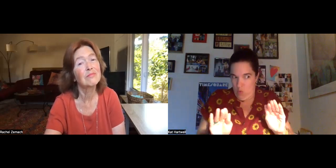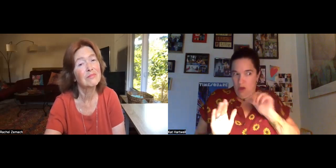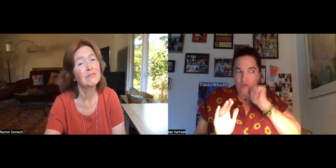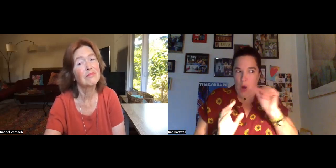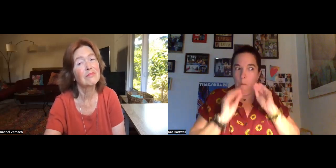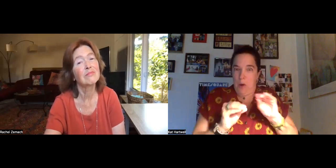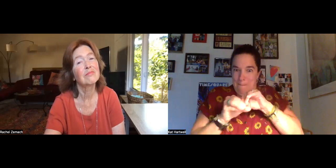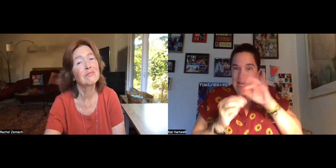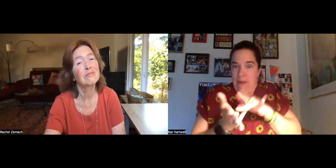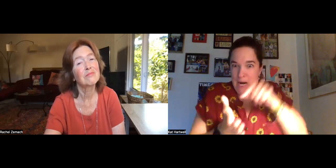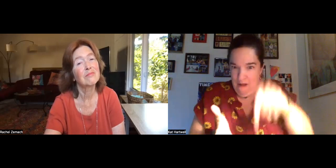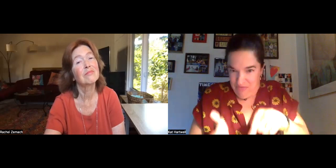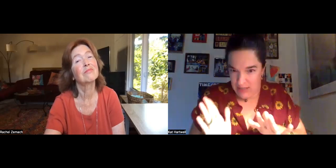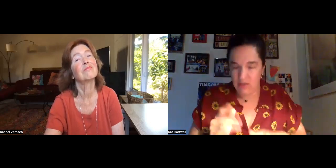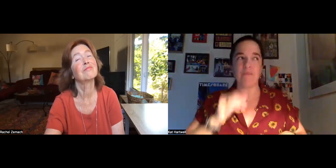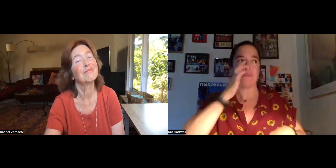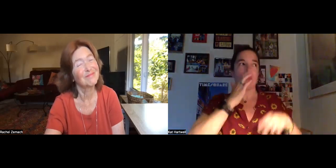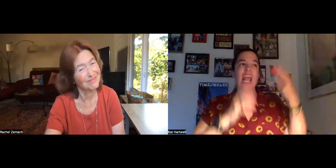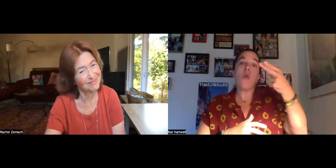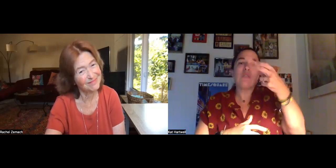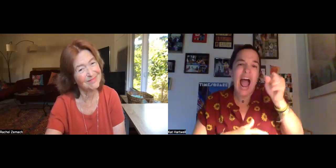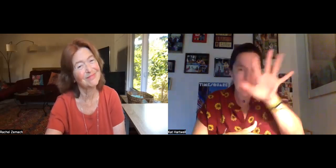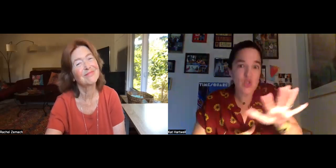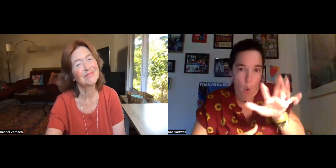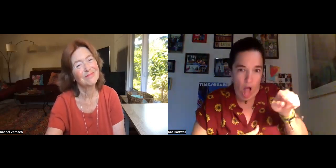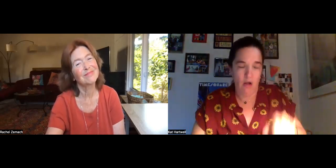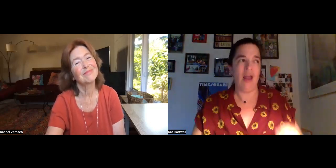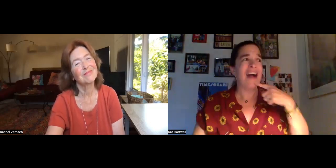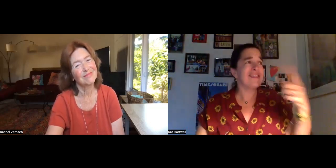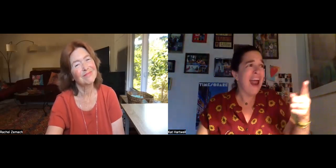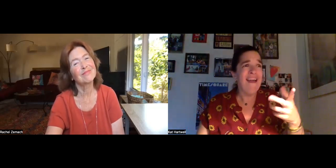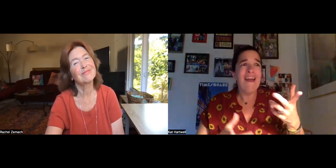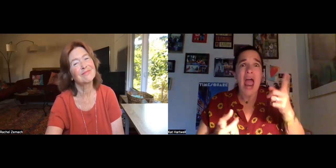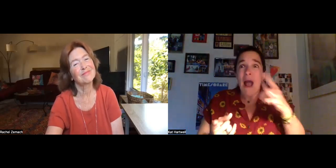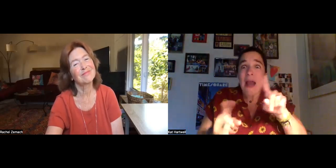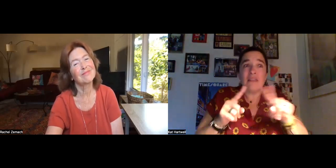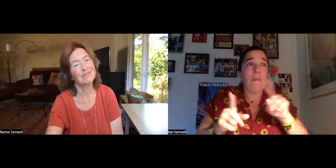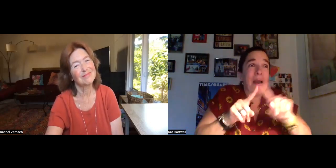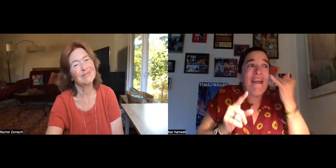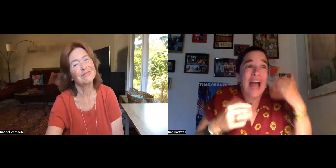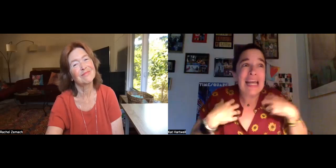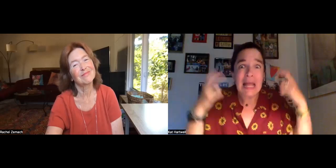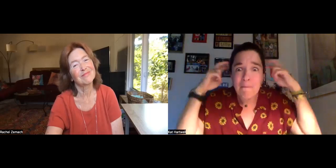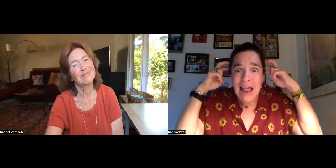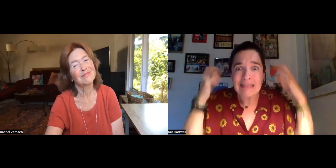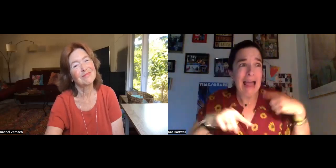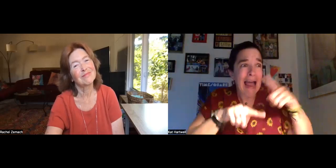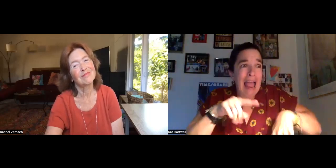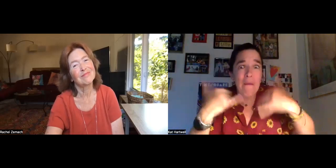No, don't put me in the middle of that. It was in high school. I thought, if I get an implant, can't